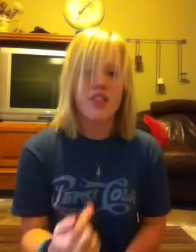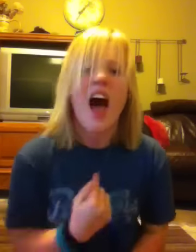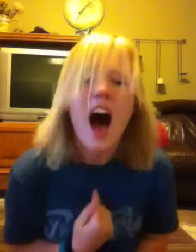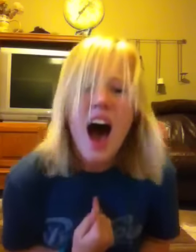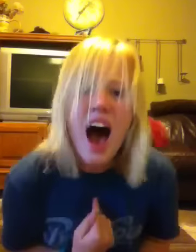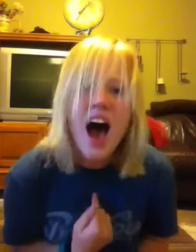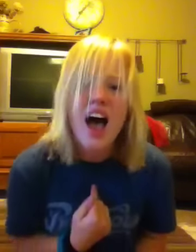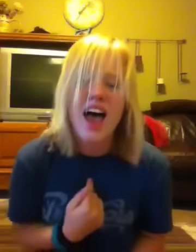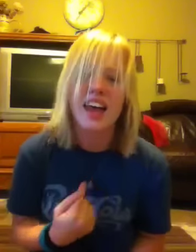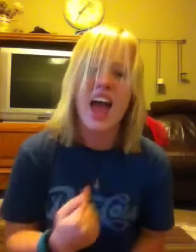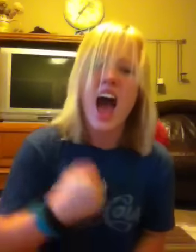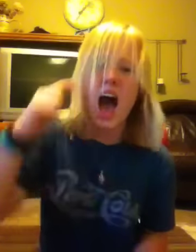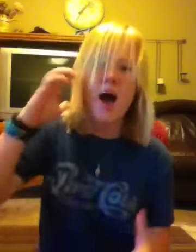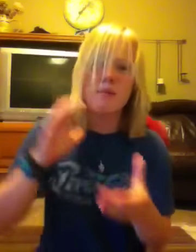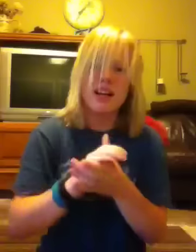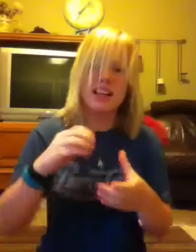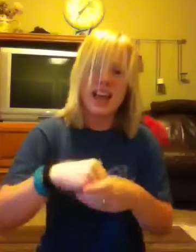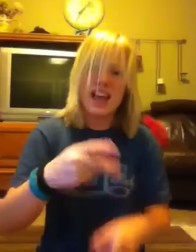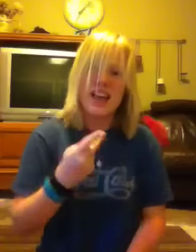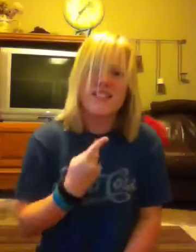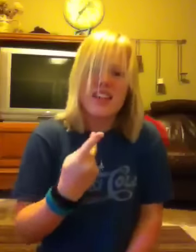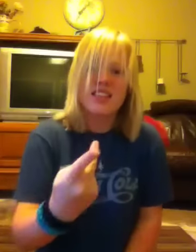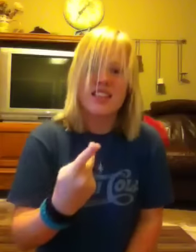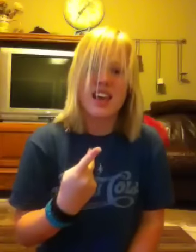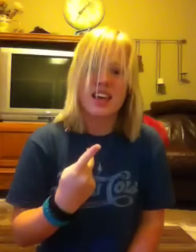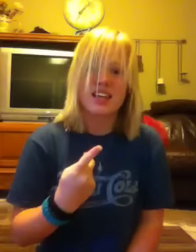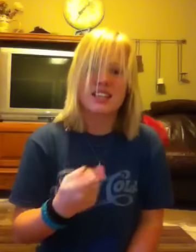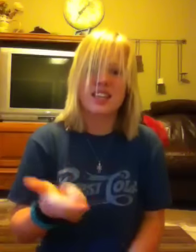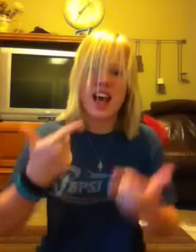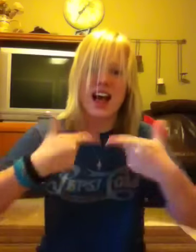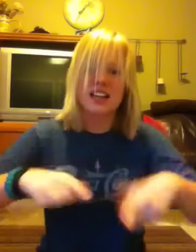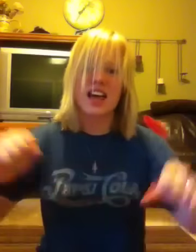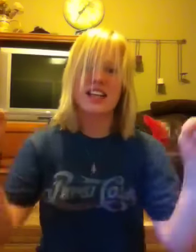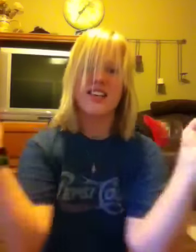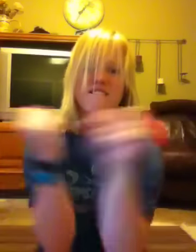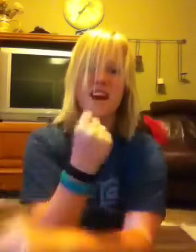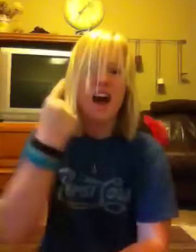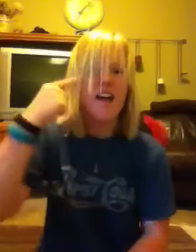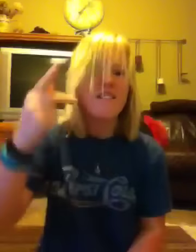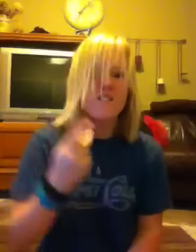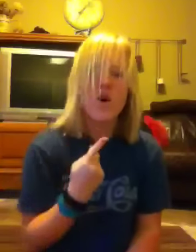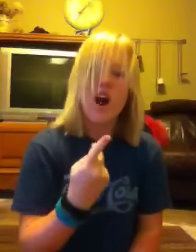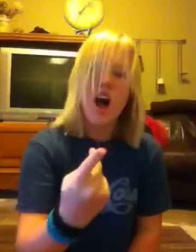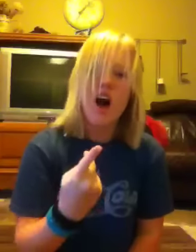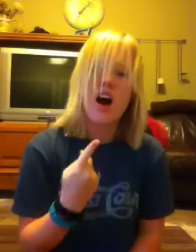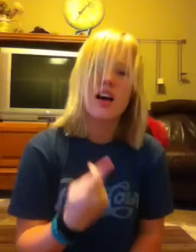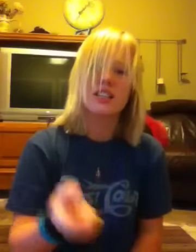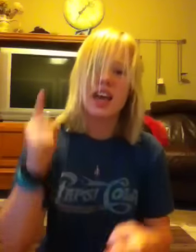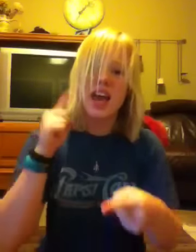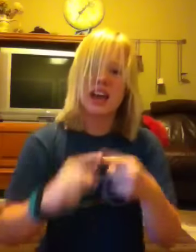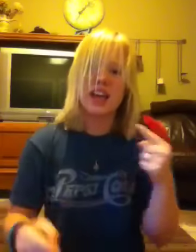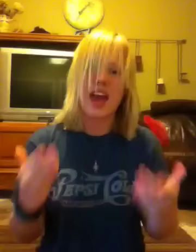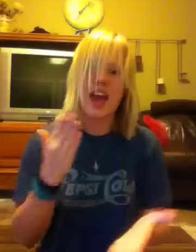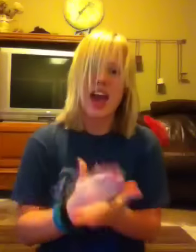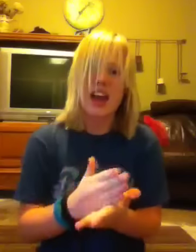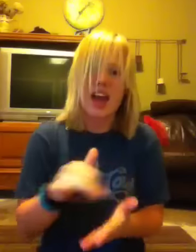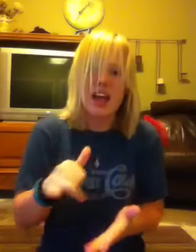I, I believe in this That's why for us, you're in